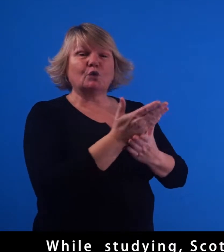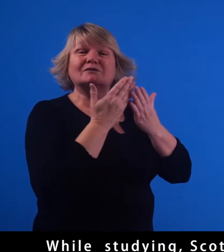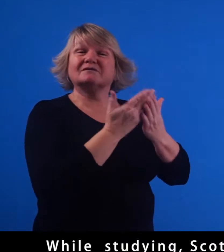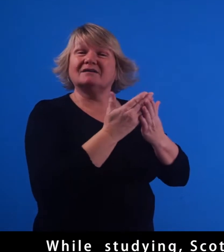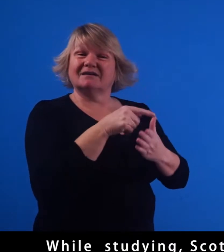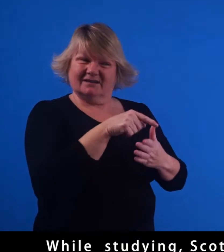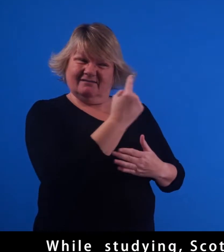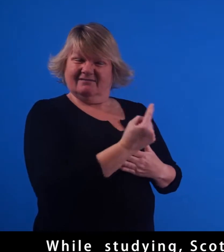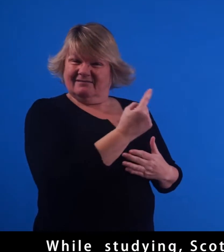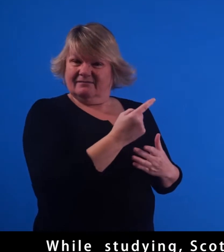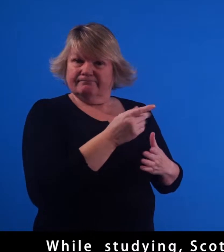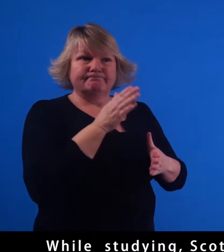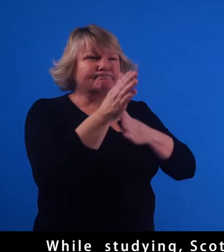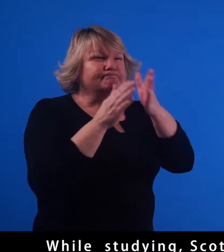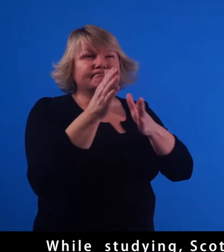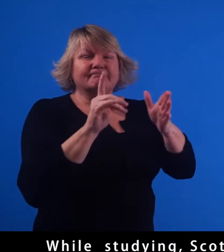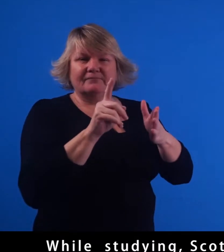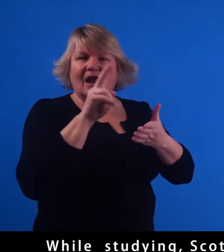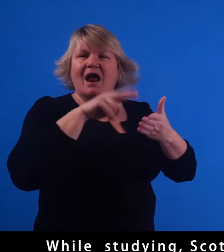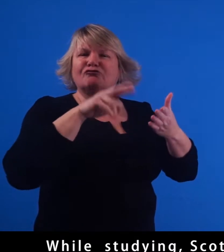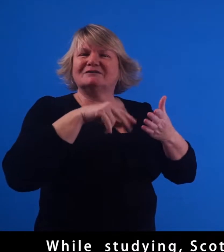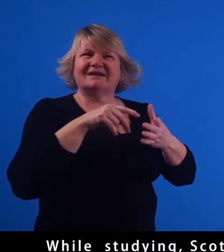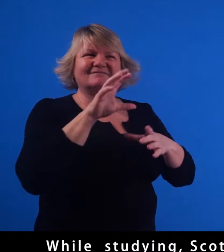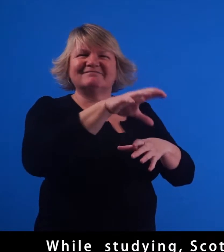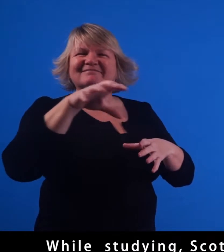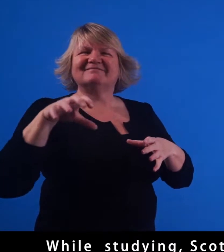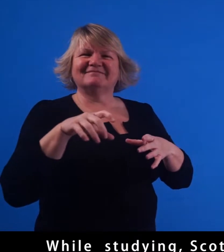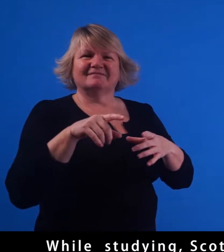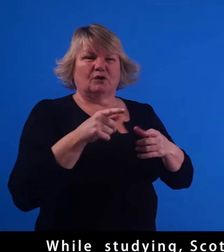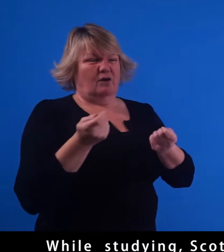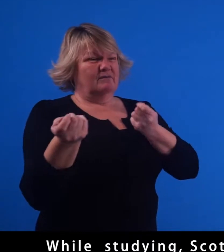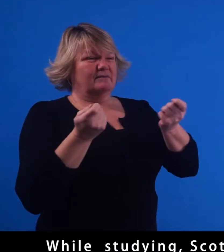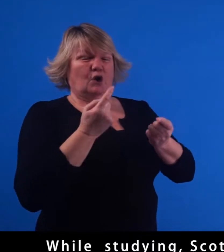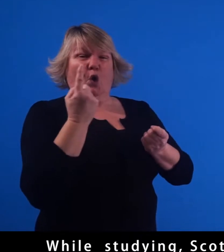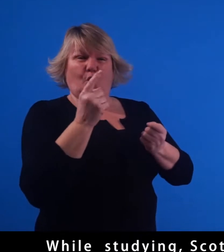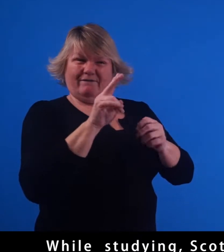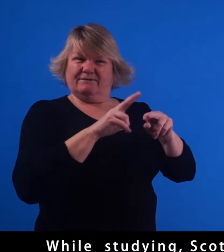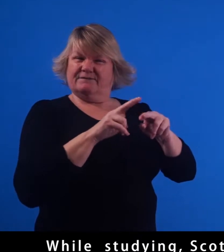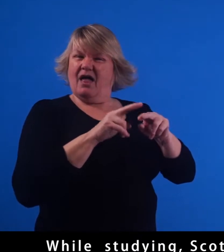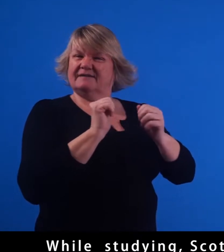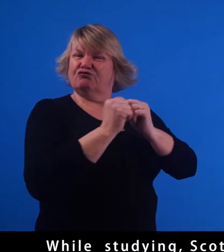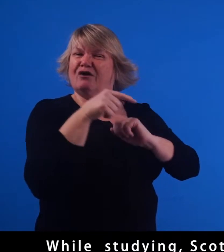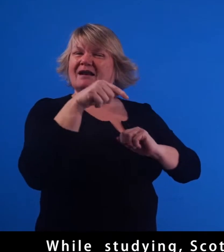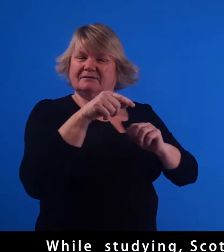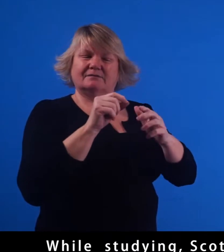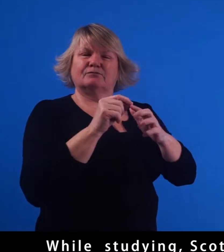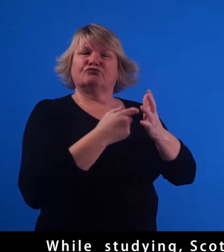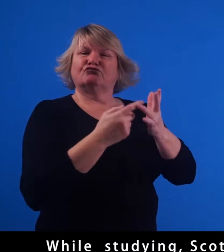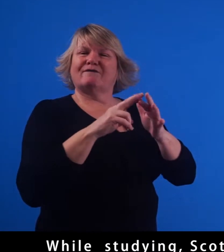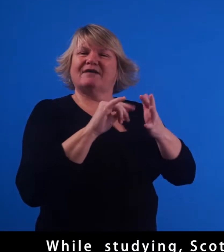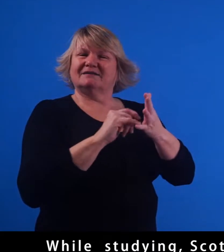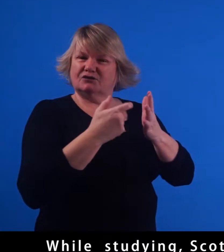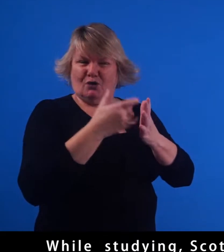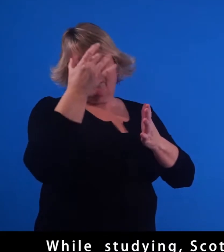While studying, Scott attended literary salons, hosted by his friend's father, Professor